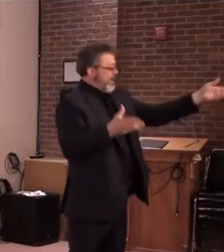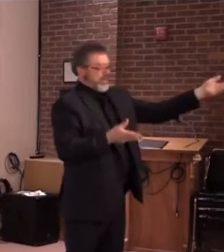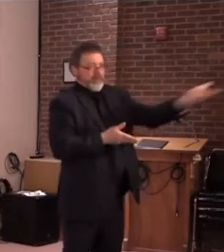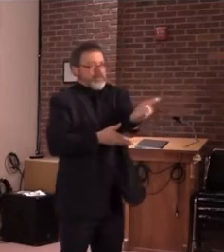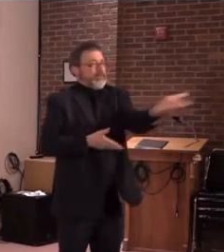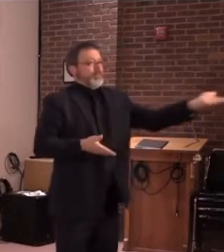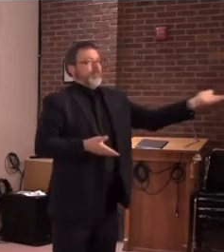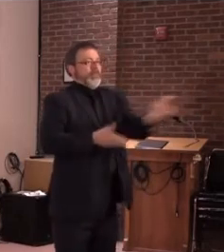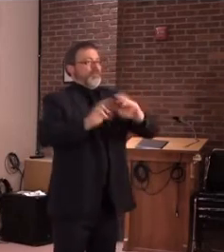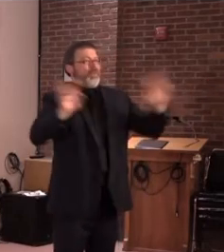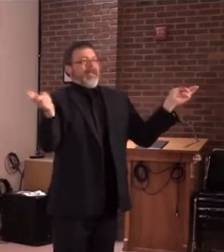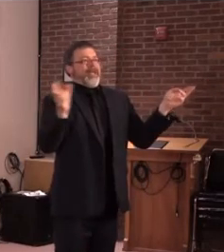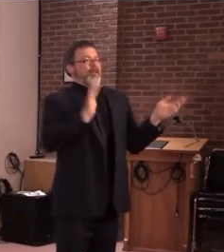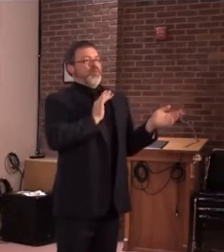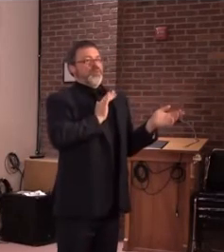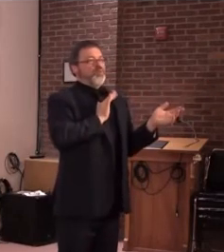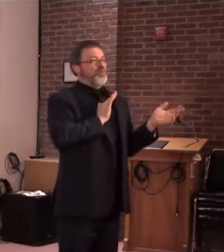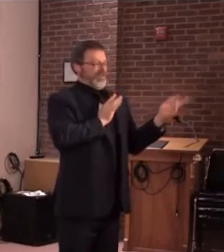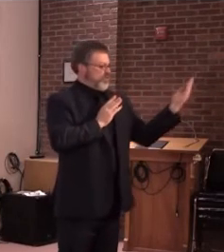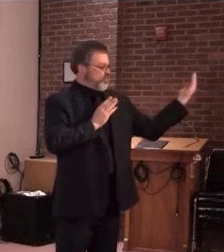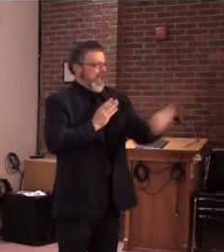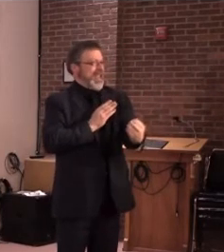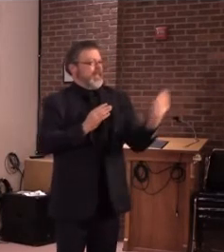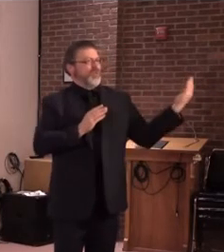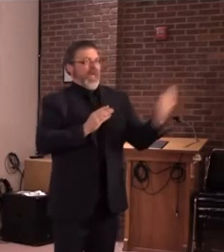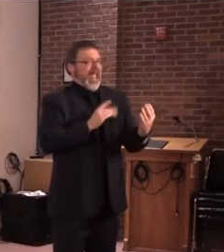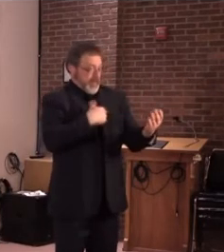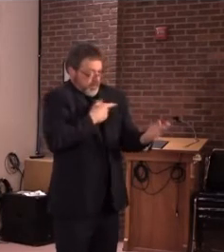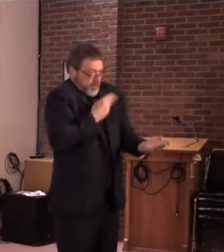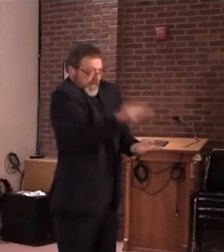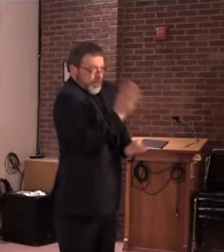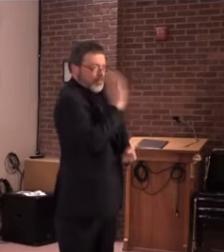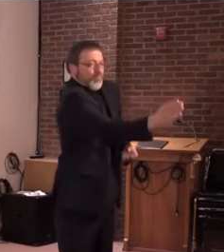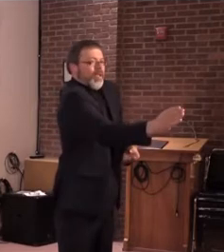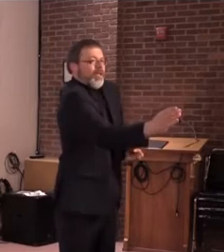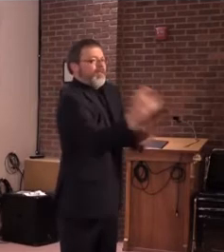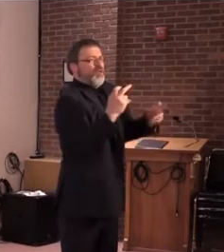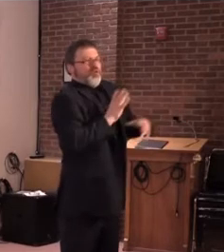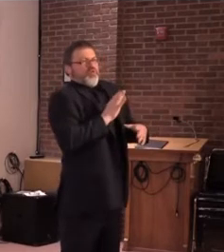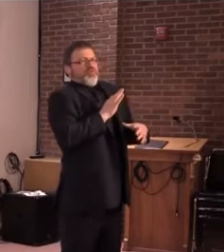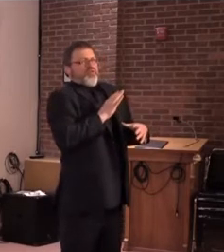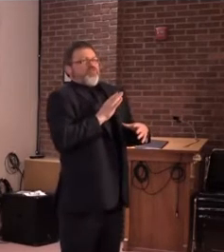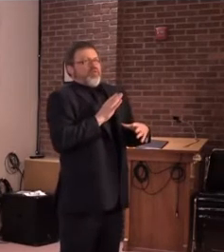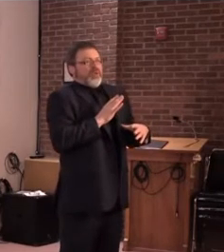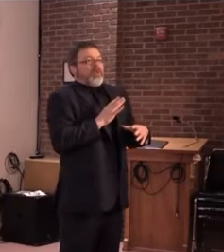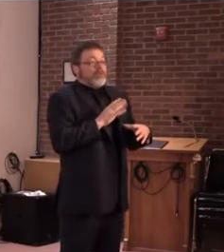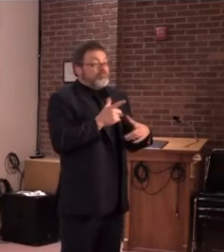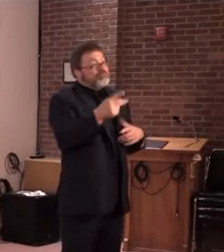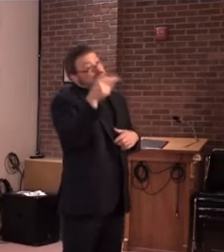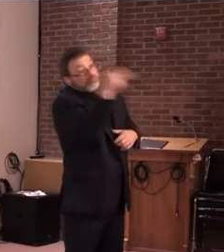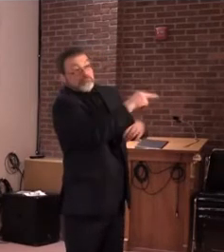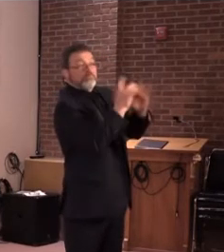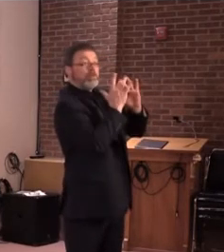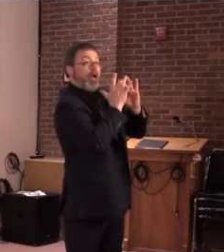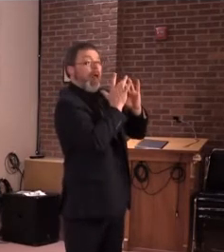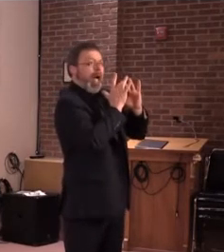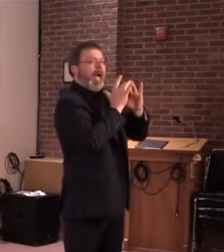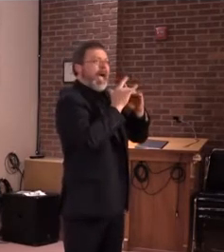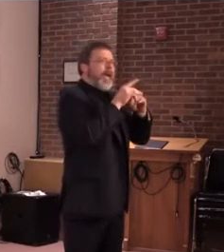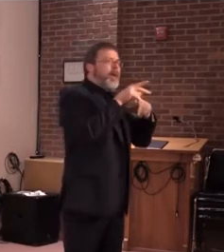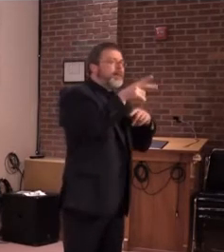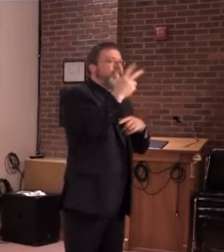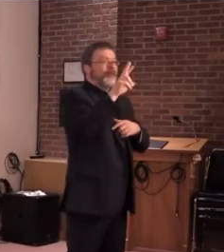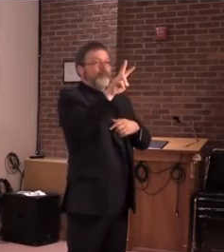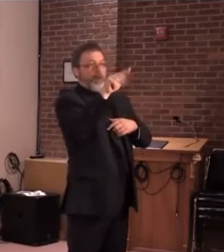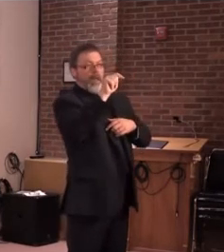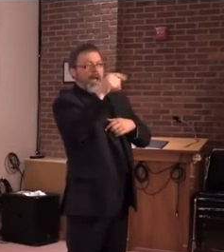and buying produce and products right off the farm or hop online and buy Vermont products. So there's avenues there. We want